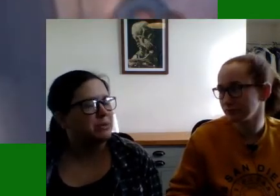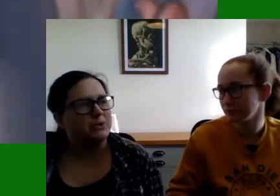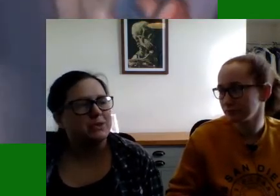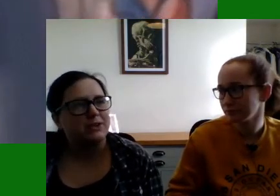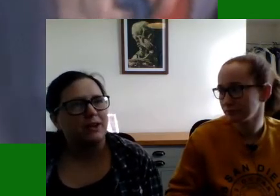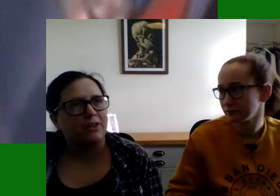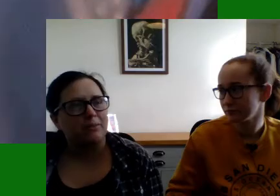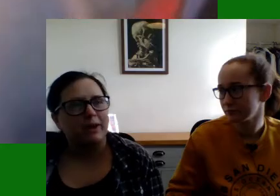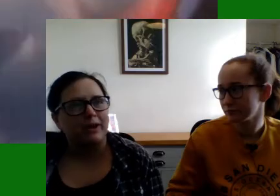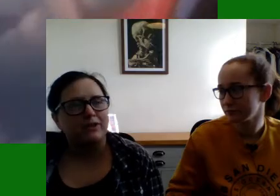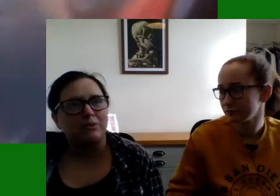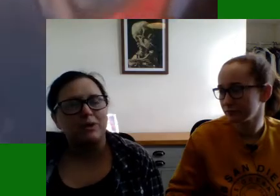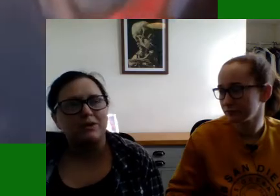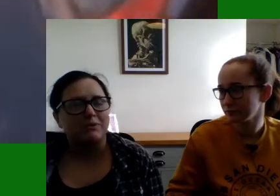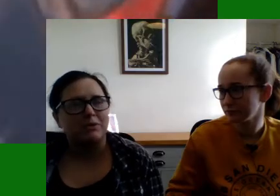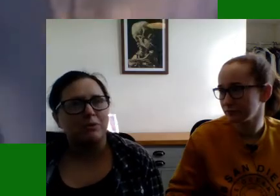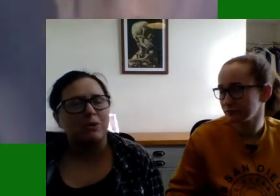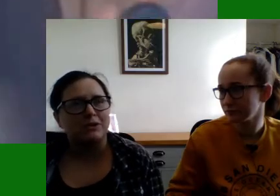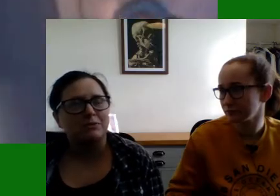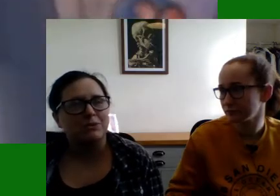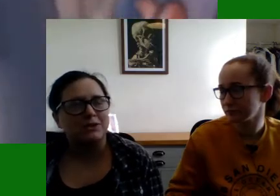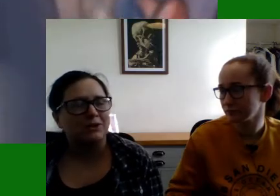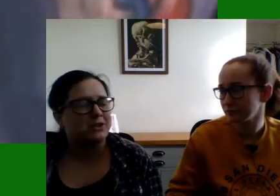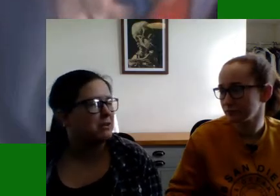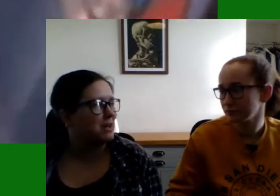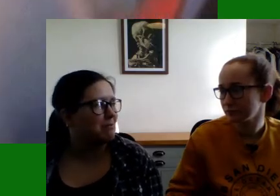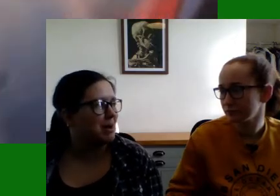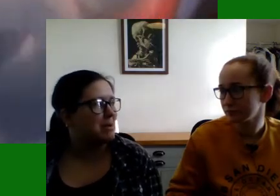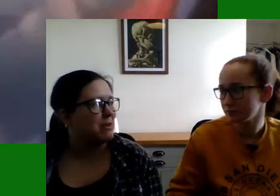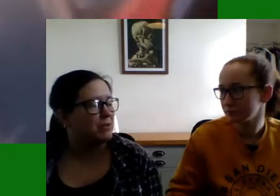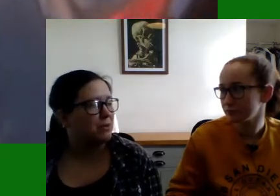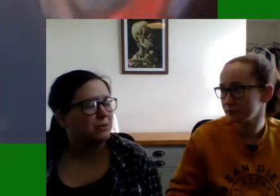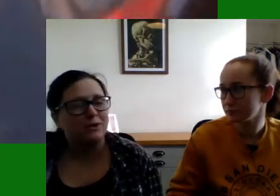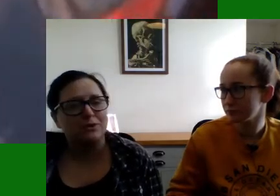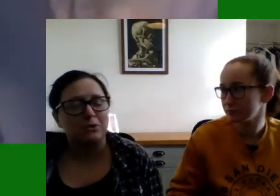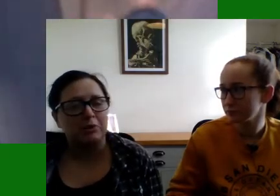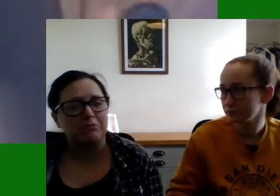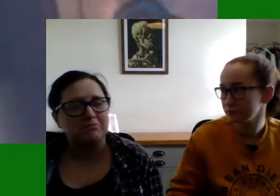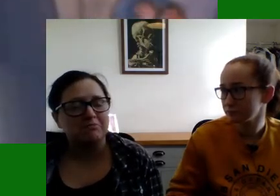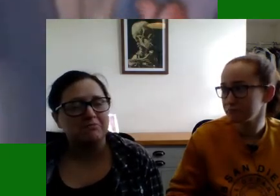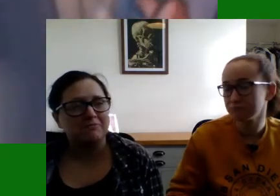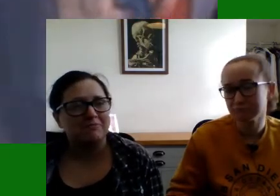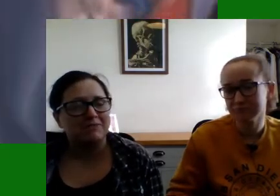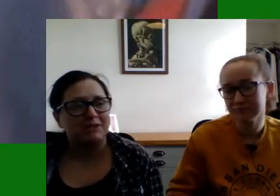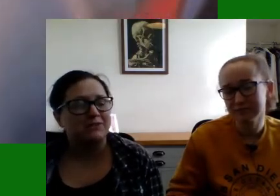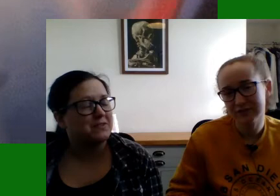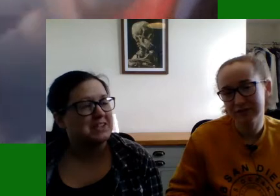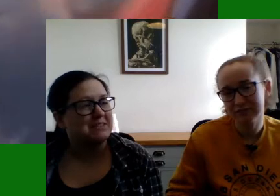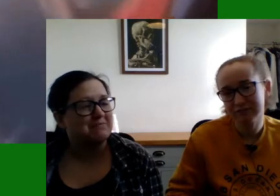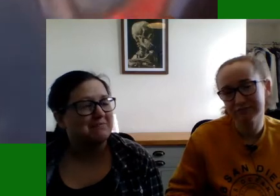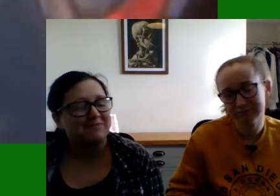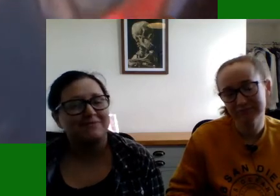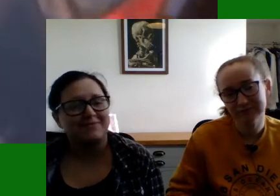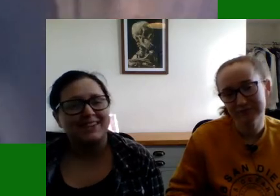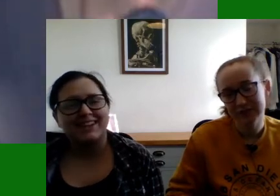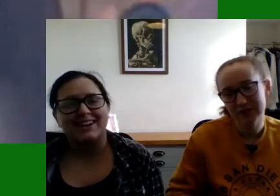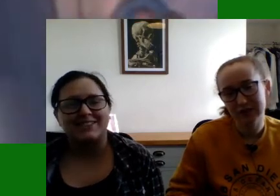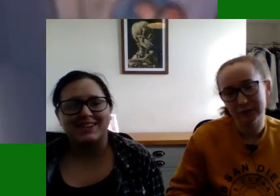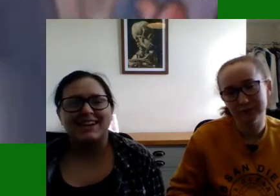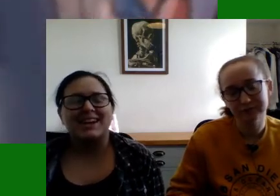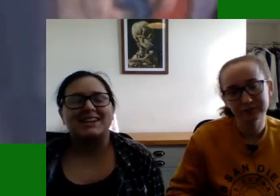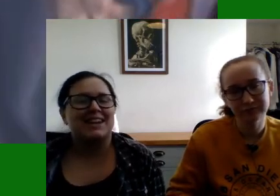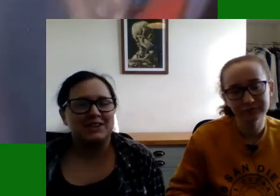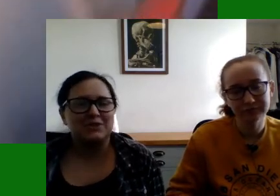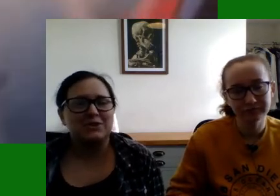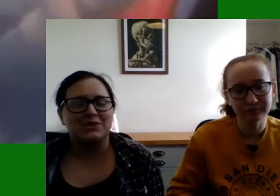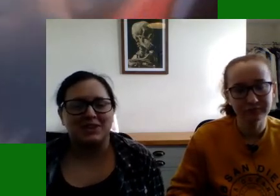into Boots, I think back to one of the times when I walked into Boots and I got shouted at by a man for not holding door open. I was 15. That's